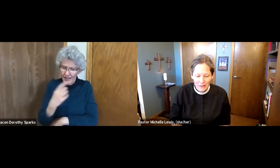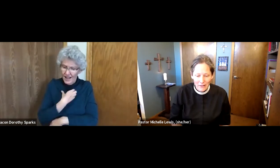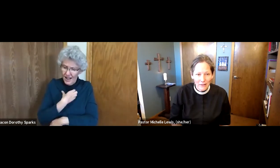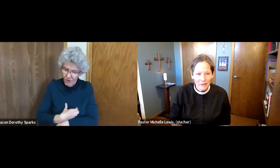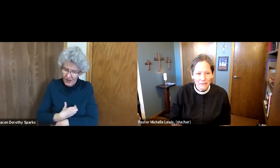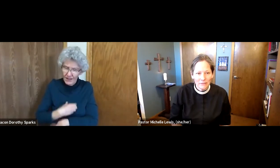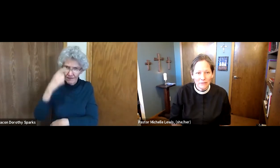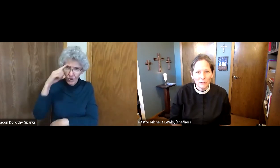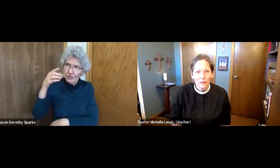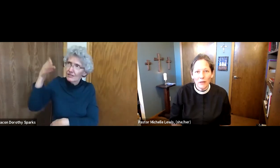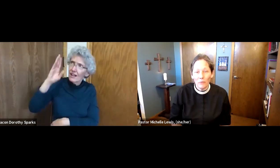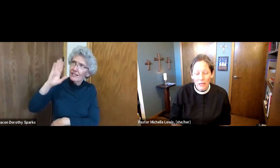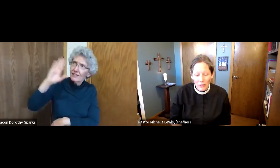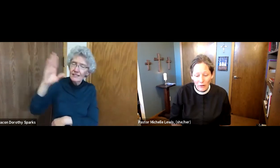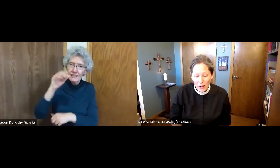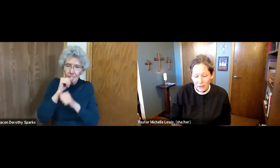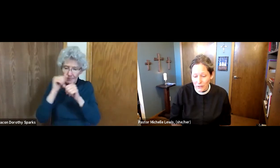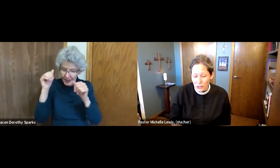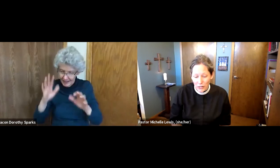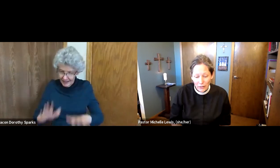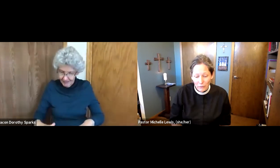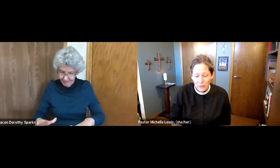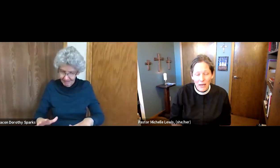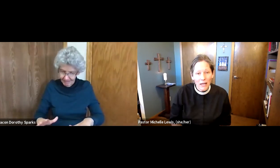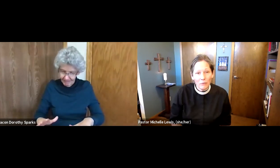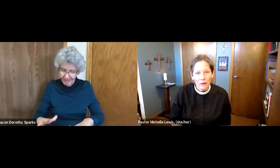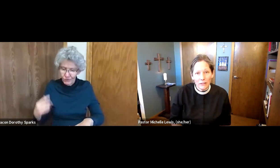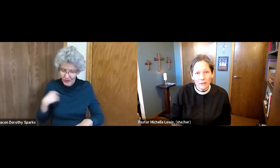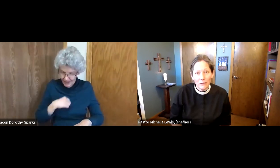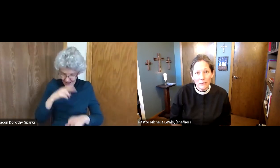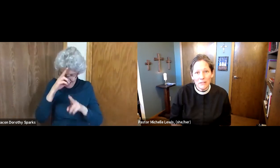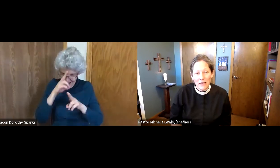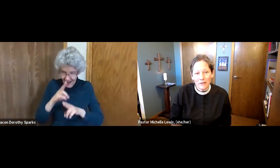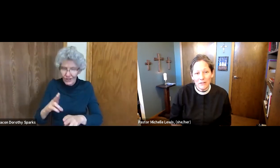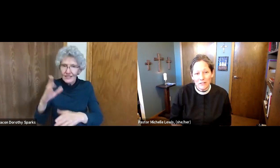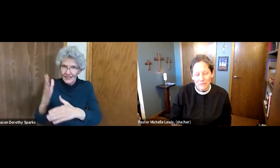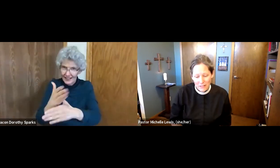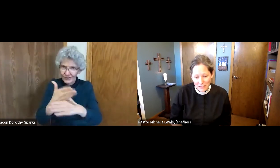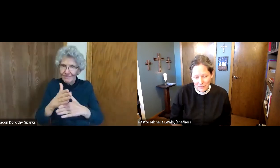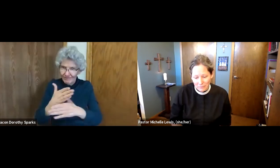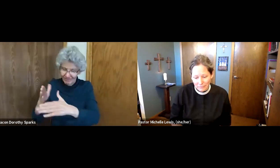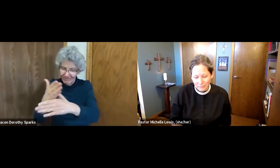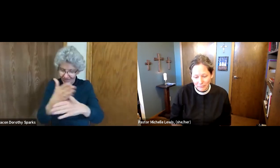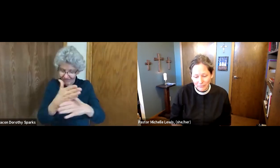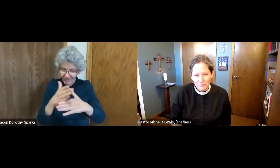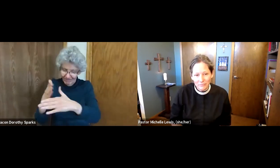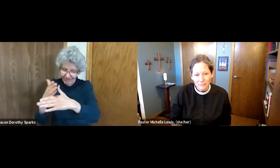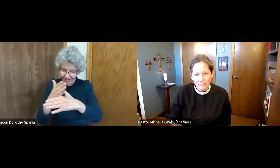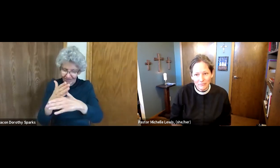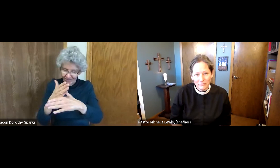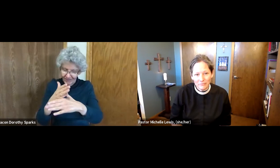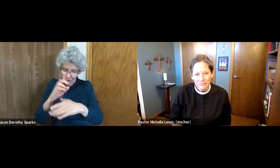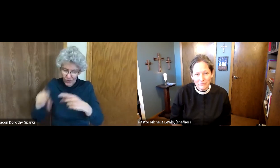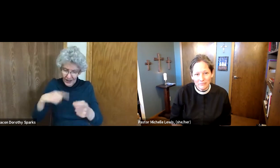God. We are honored to share it with anyone who desires to feast.